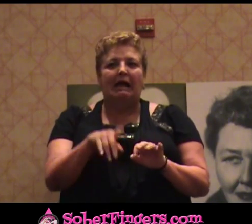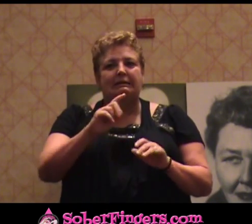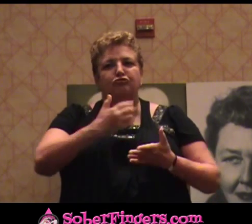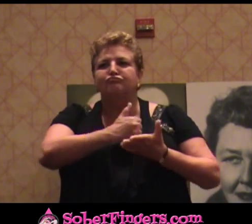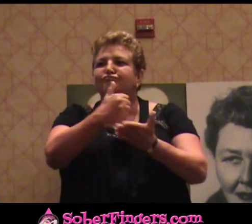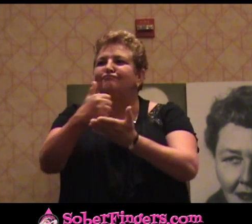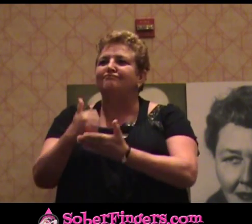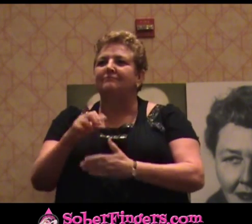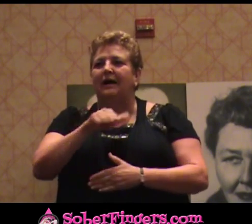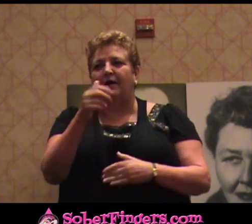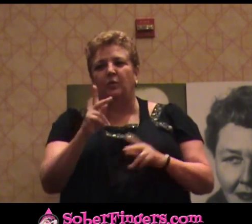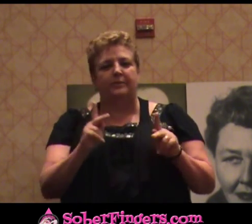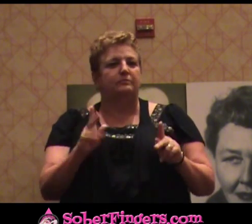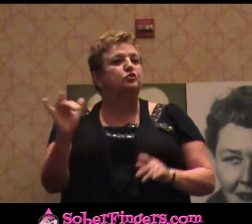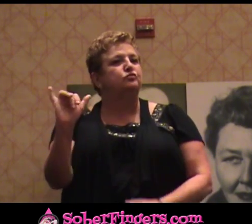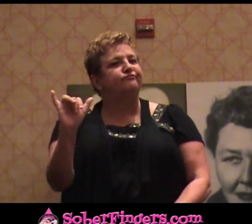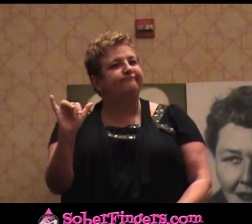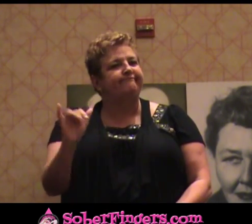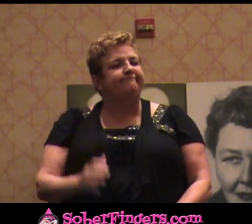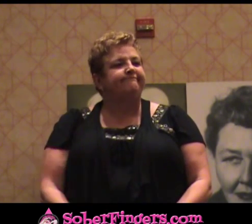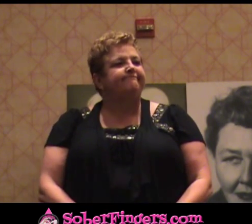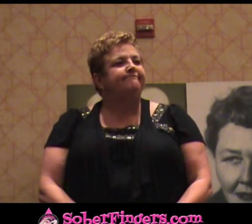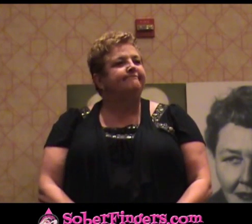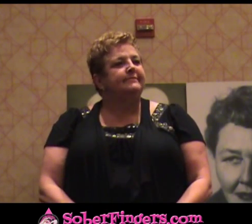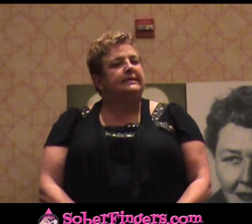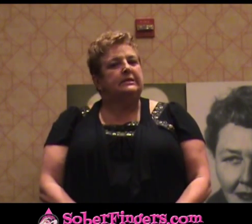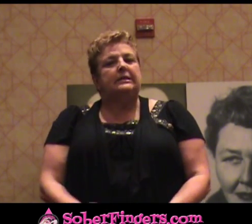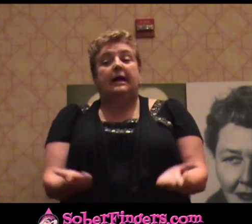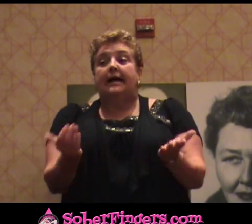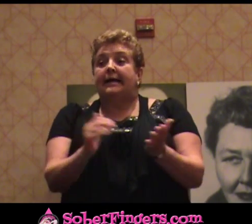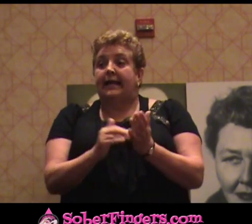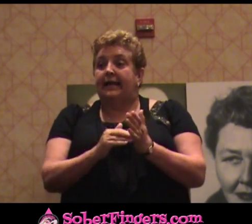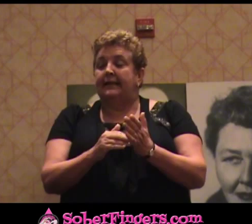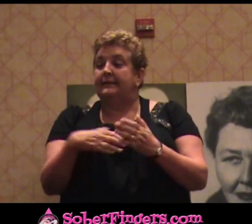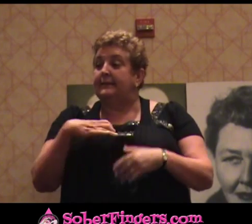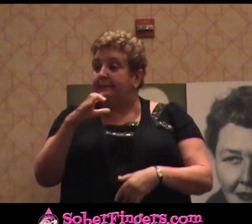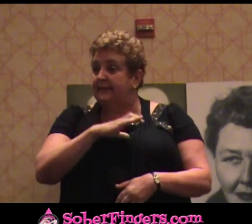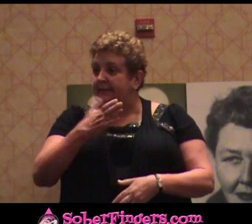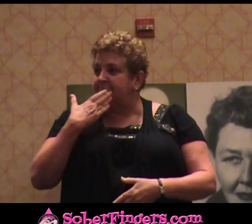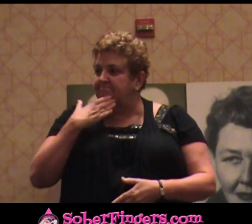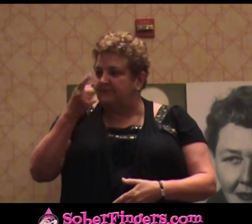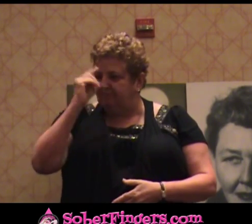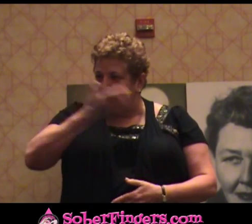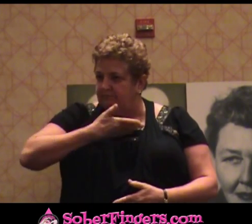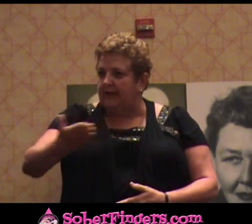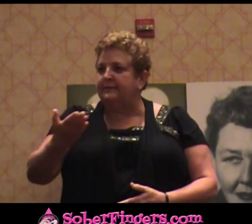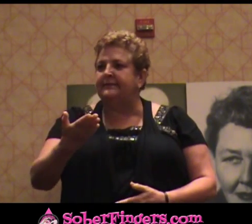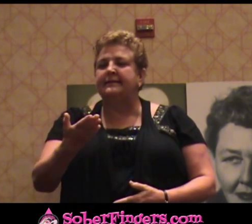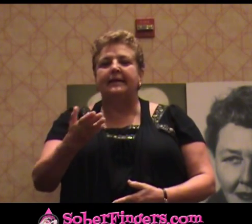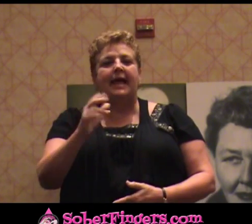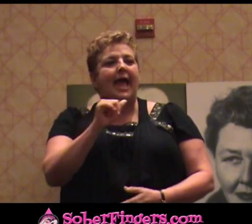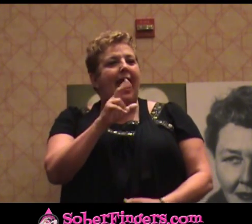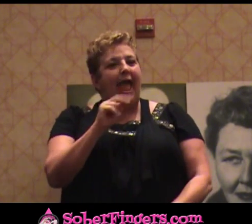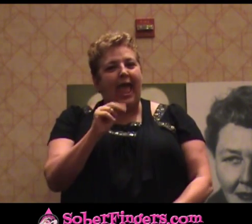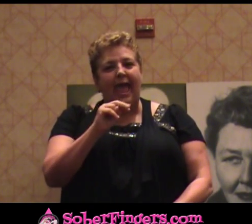else. So again, I want to thank the committee for asking me to come out, and Ann and Kitty have been great picking me up. It was nice. I